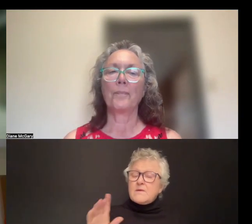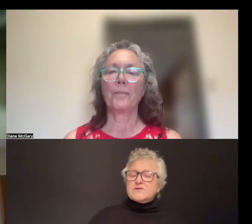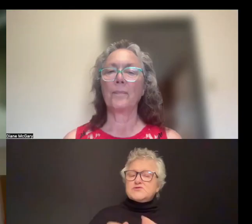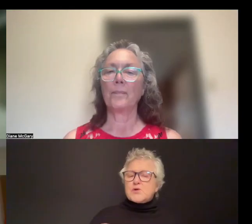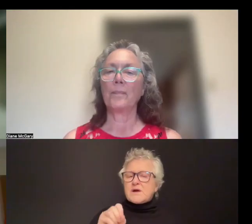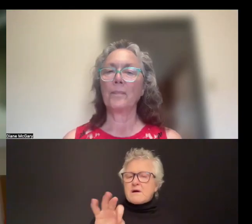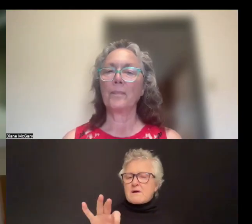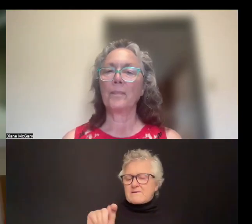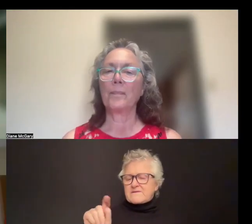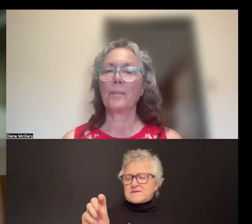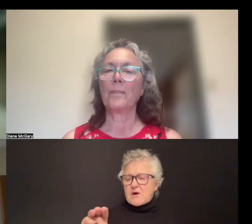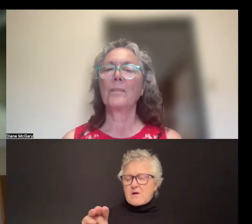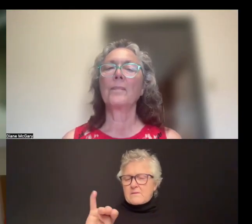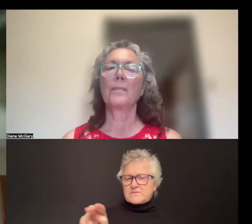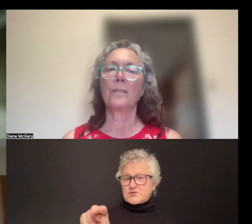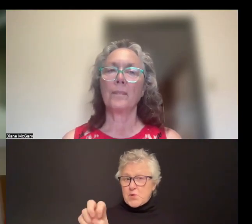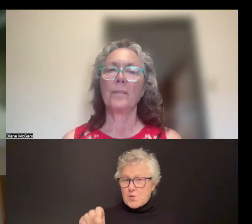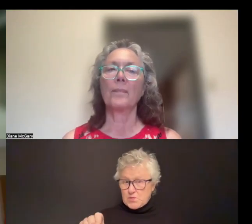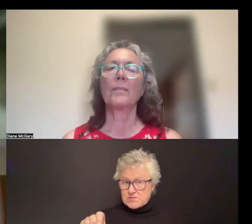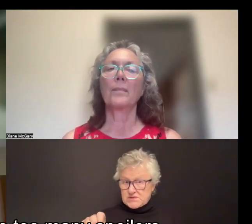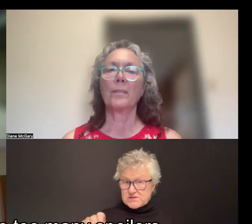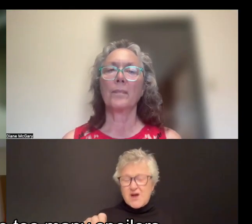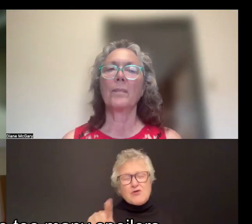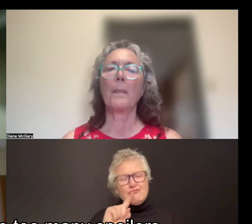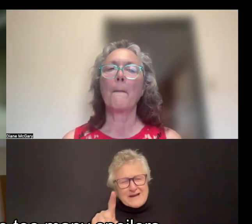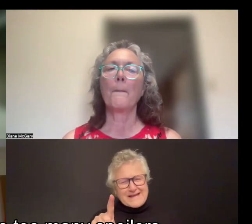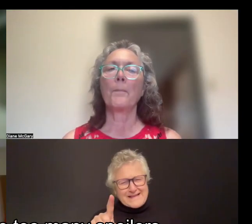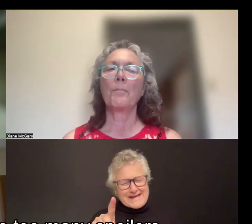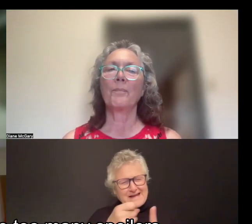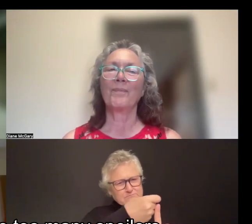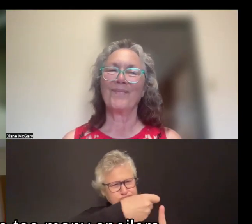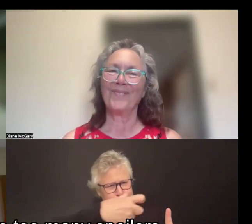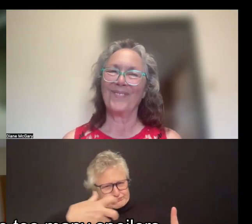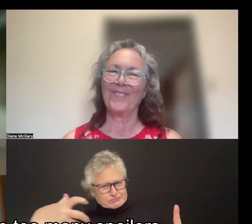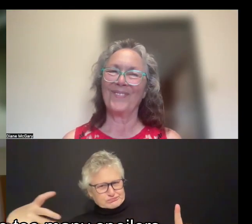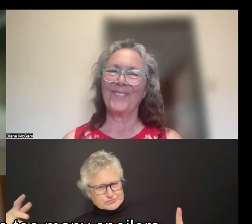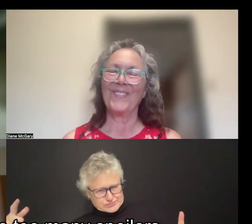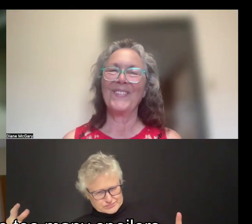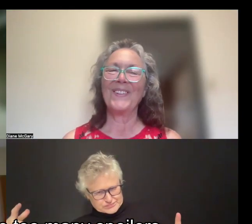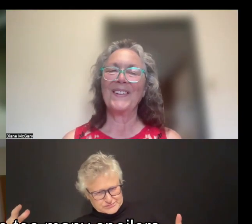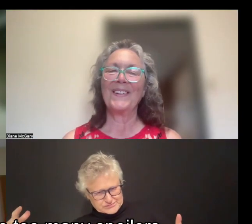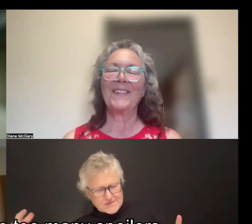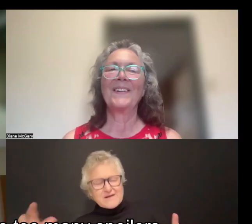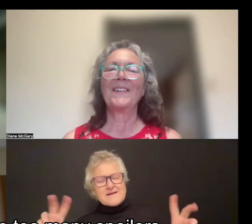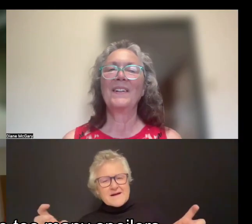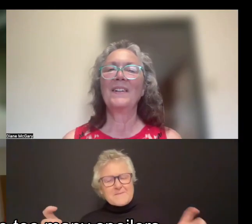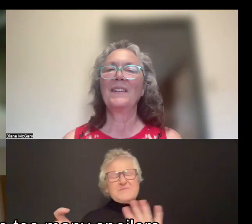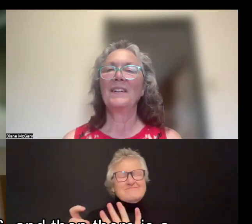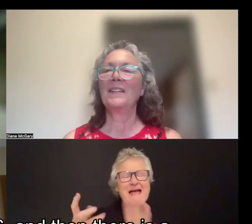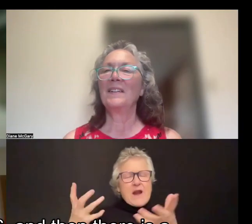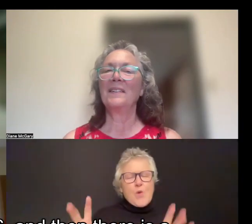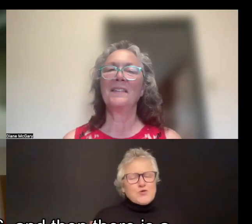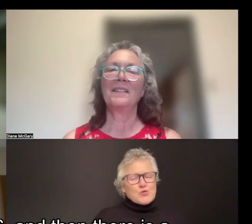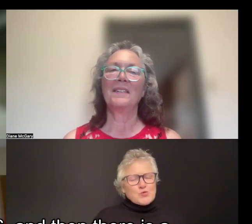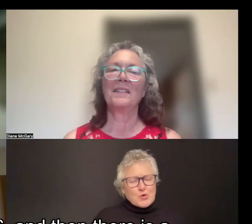the center of the story to some degree. I don't want to give too many spoilers away, but there is a pirate story